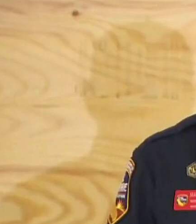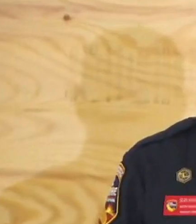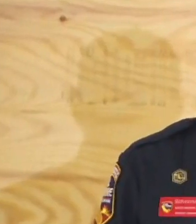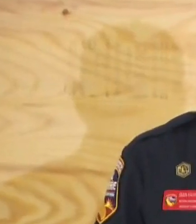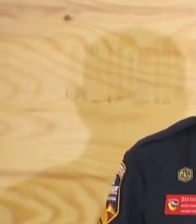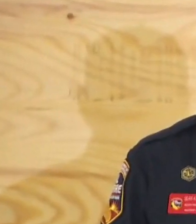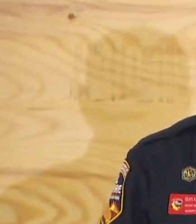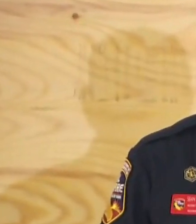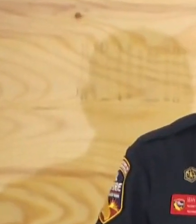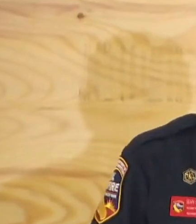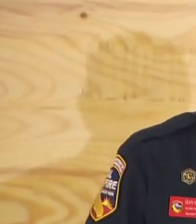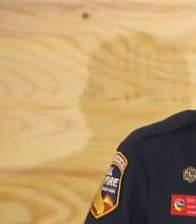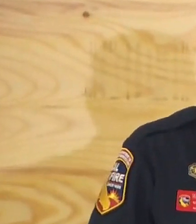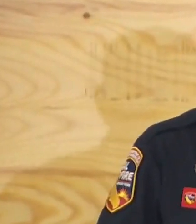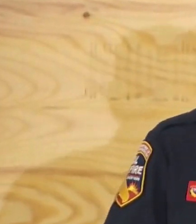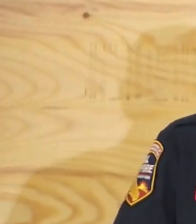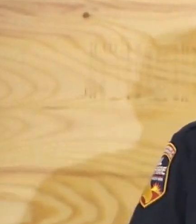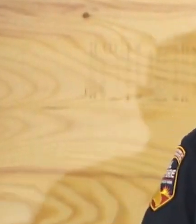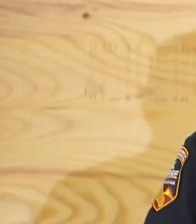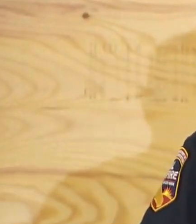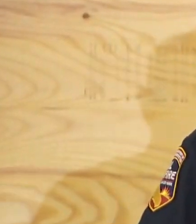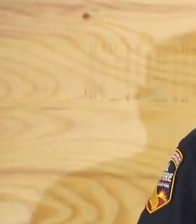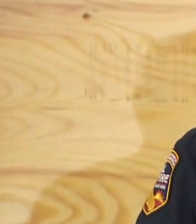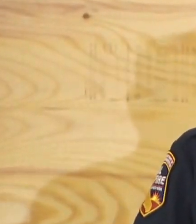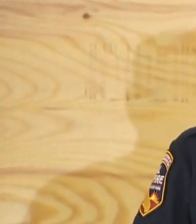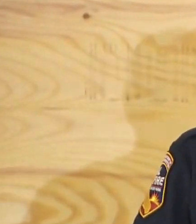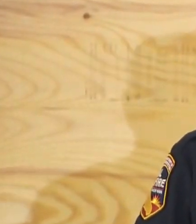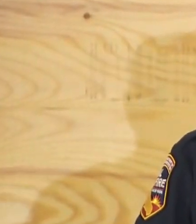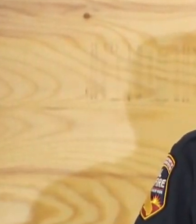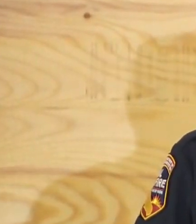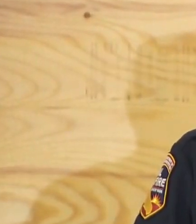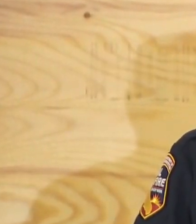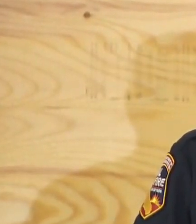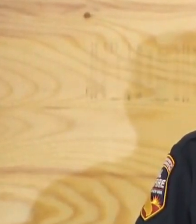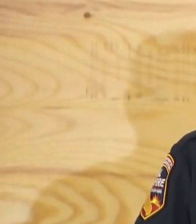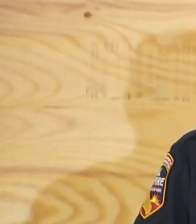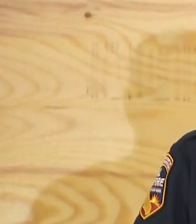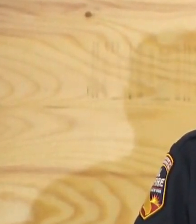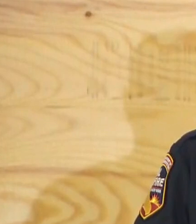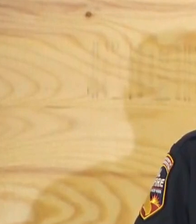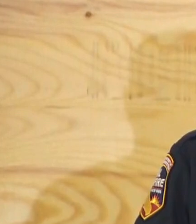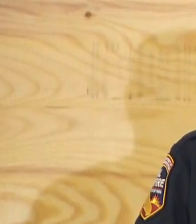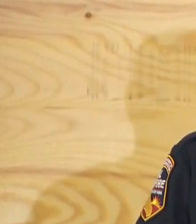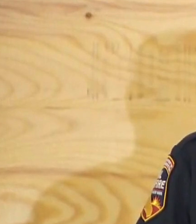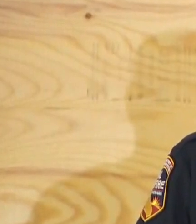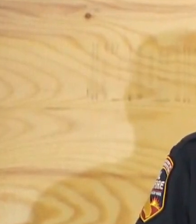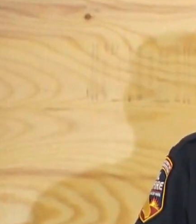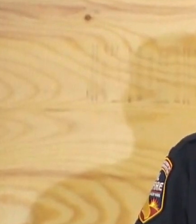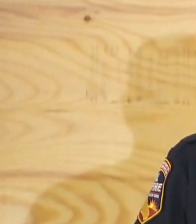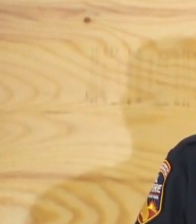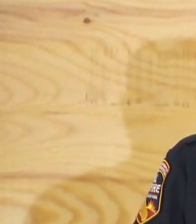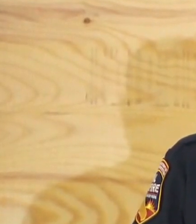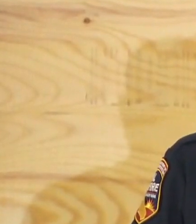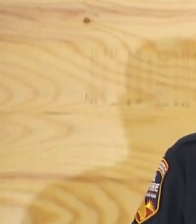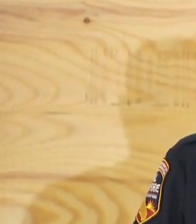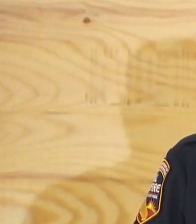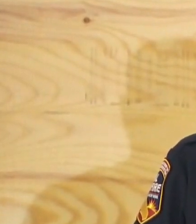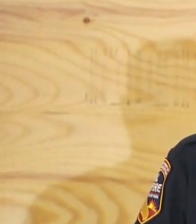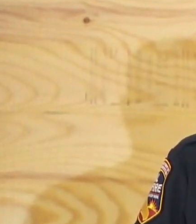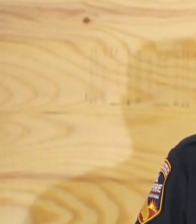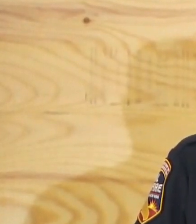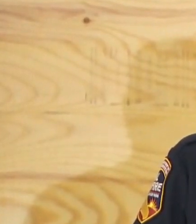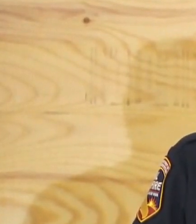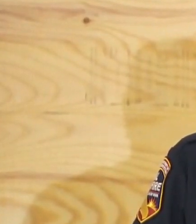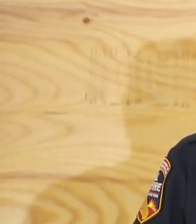Currently, the LNU complex is sitting at 219,067 acres, We have approximately 7% containment on